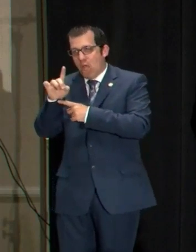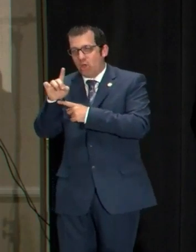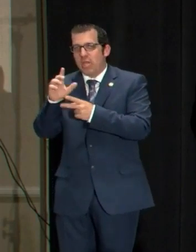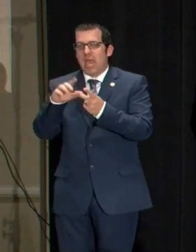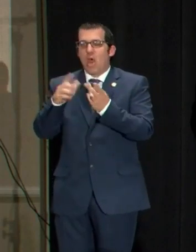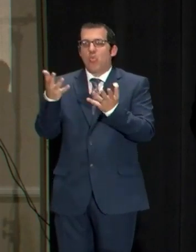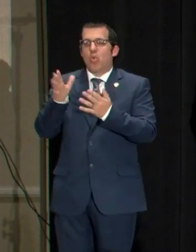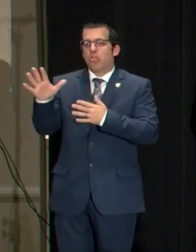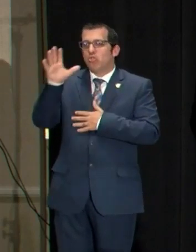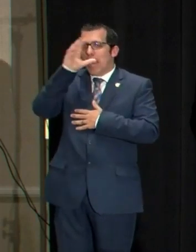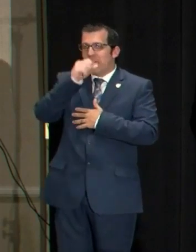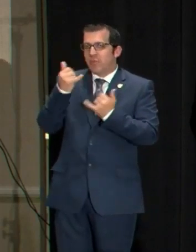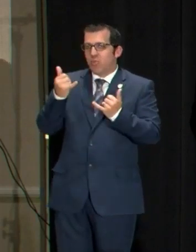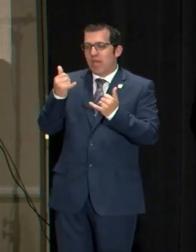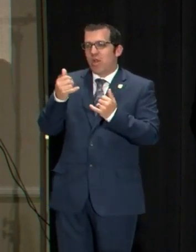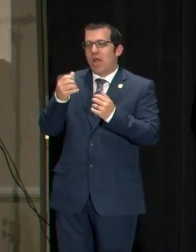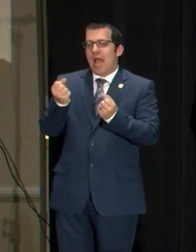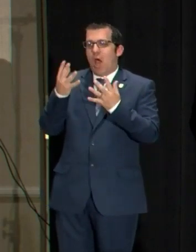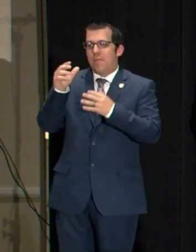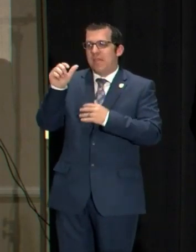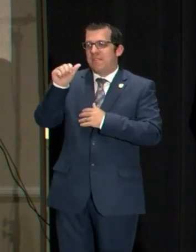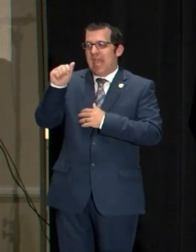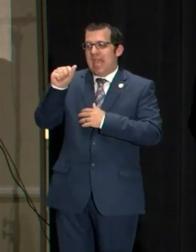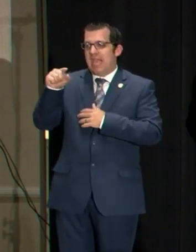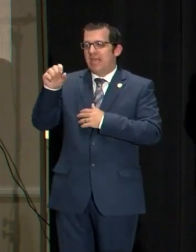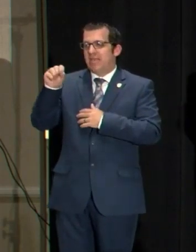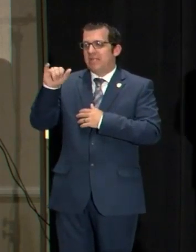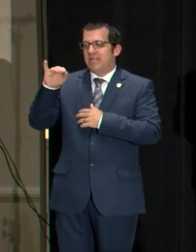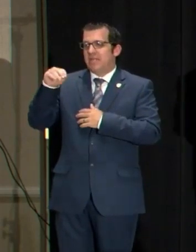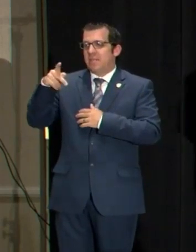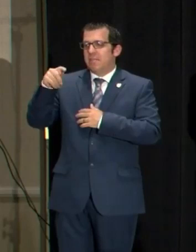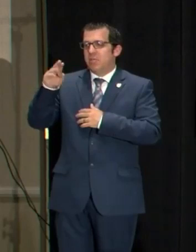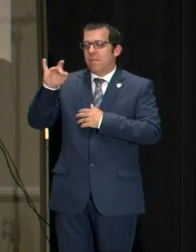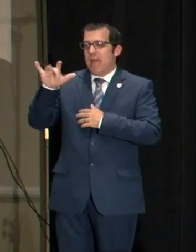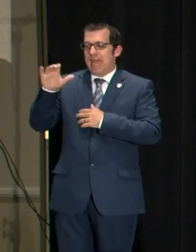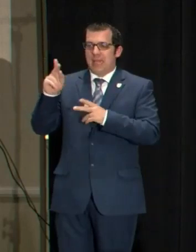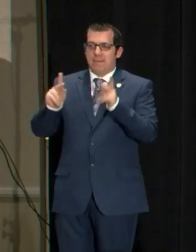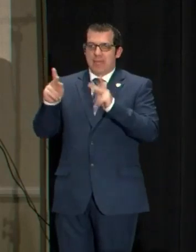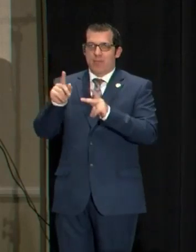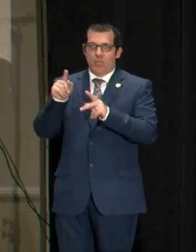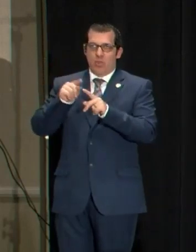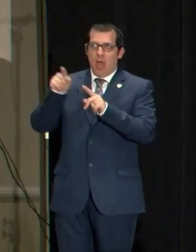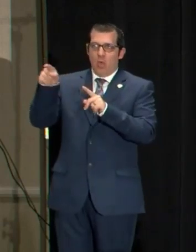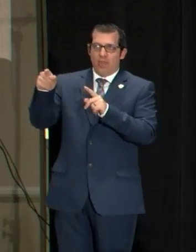your estimate right now of how many asymptomatic people are out there?